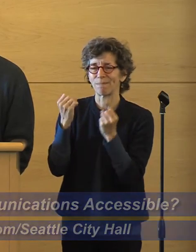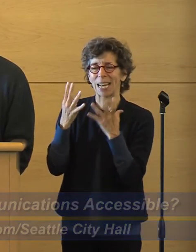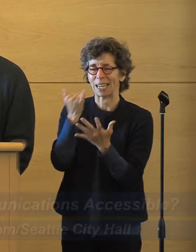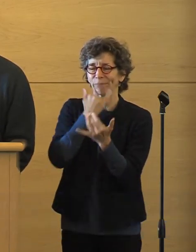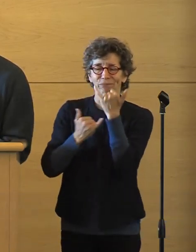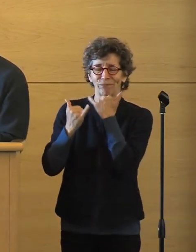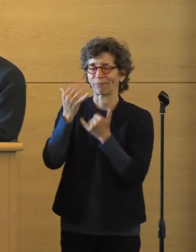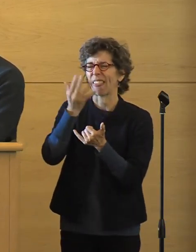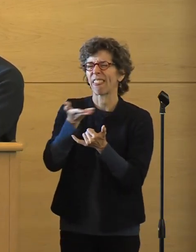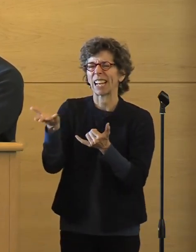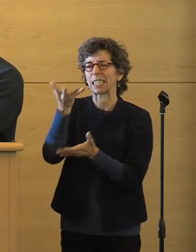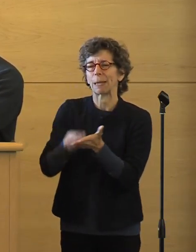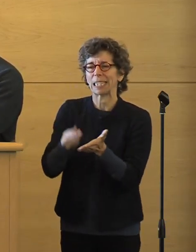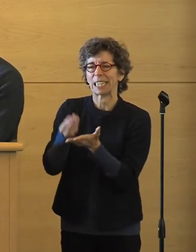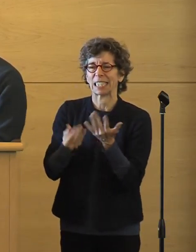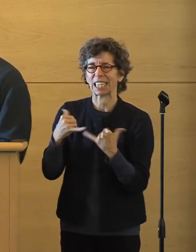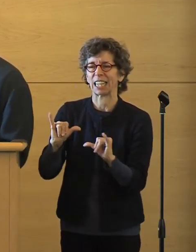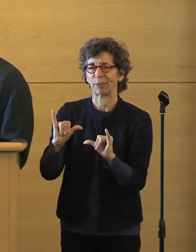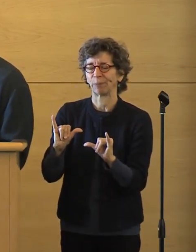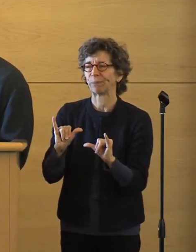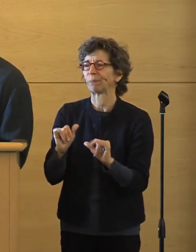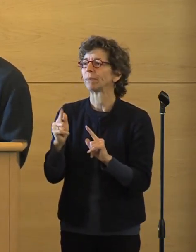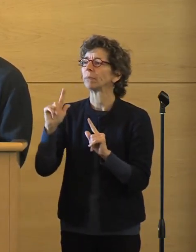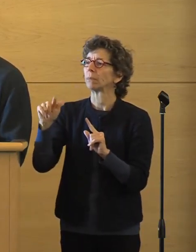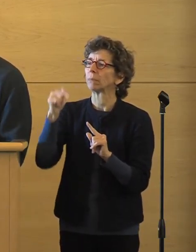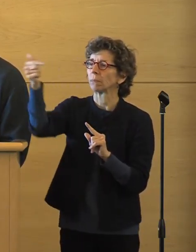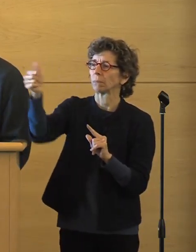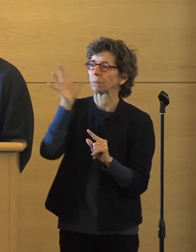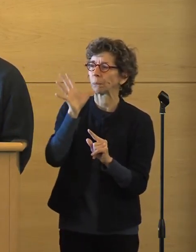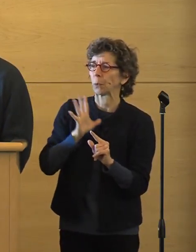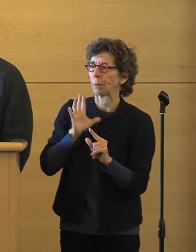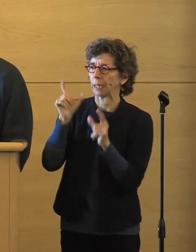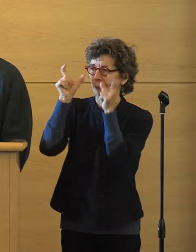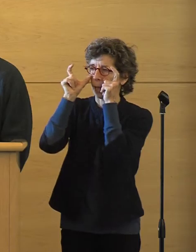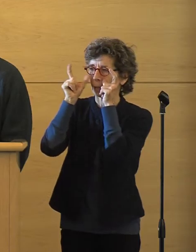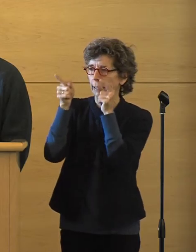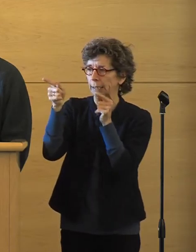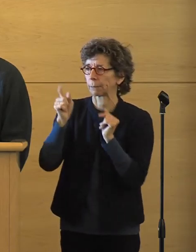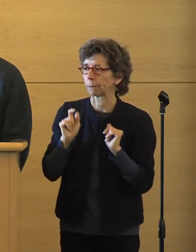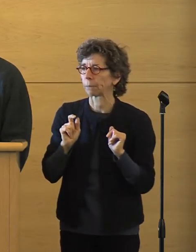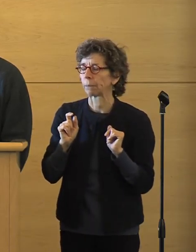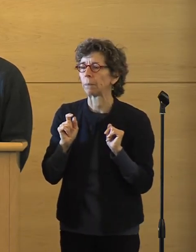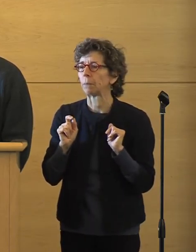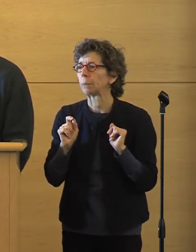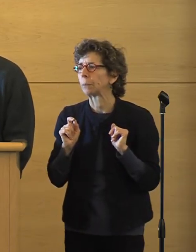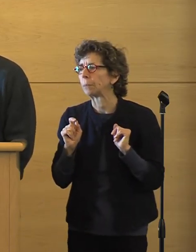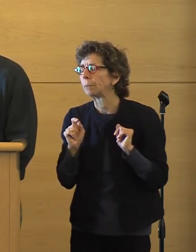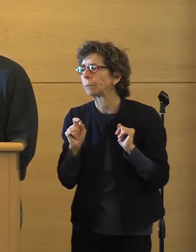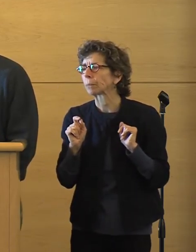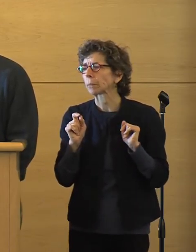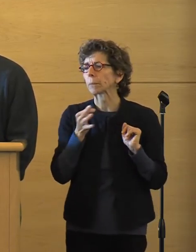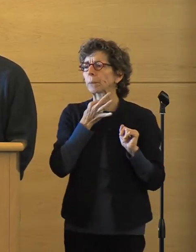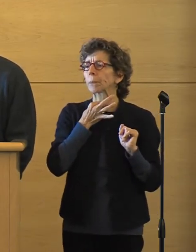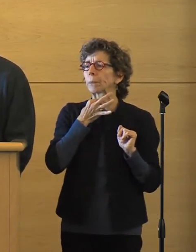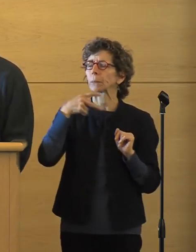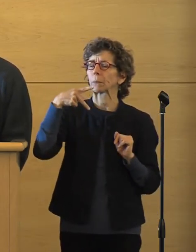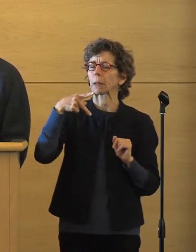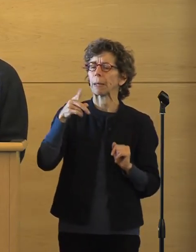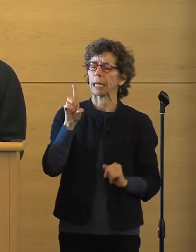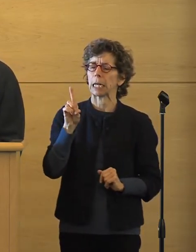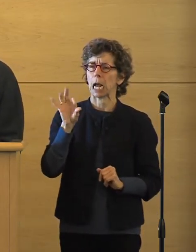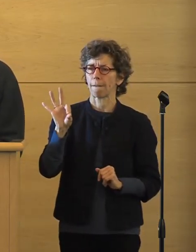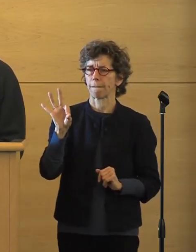tags. They did a lot of work in 2016. They fixed a number of things compared to the previous version for Mac, but there's still a number of